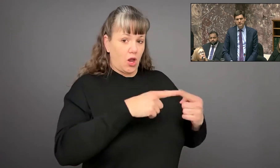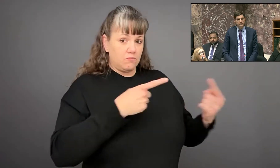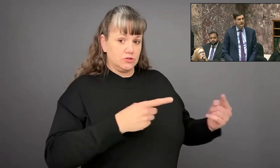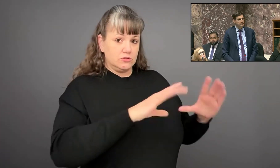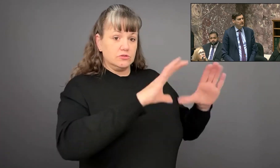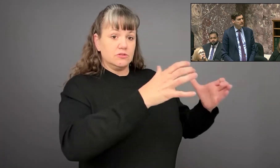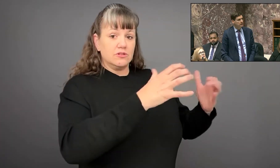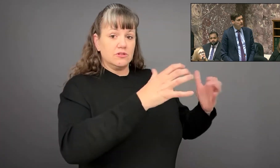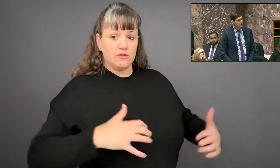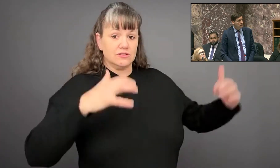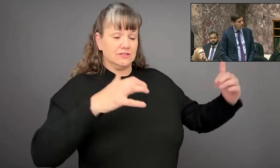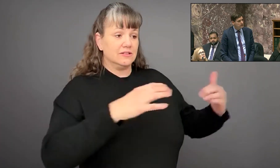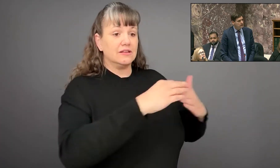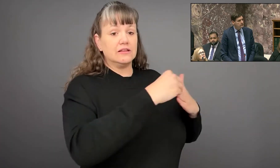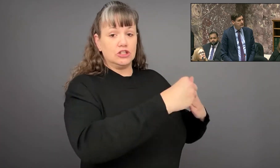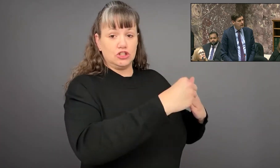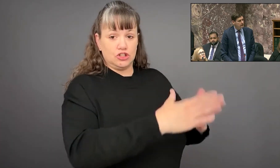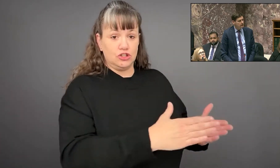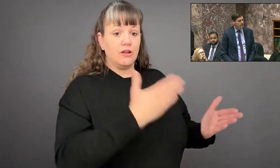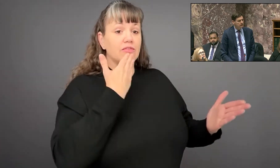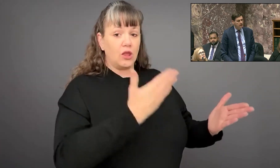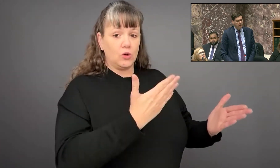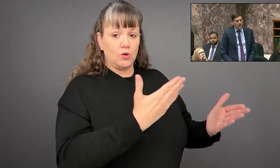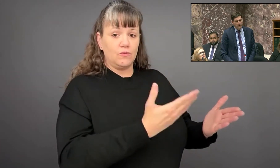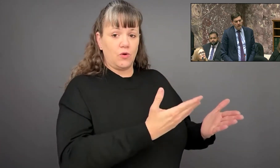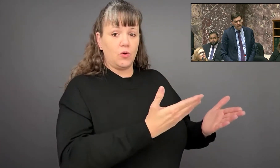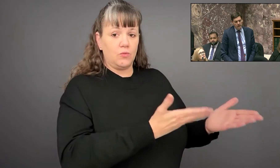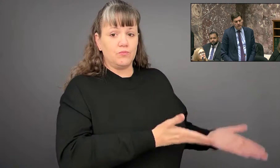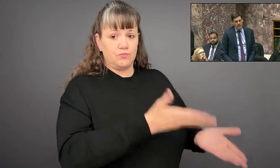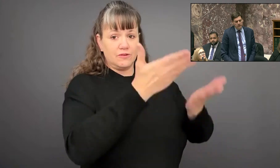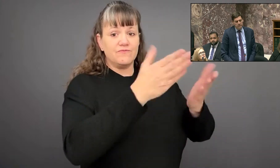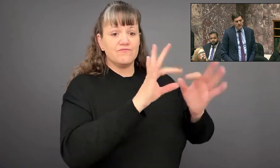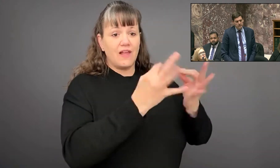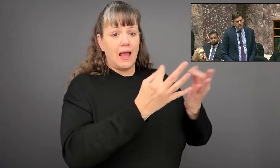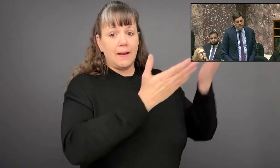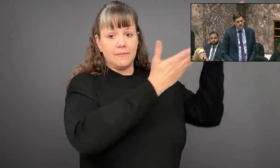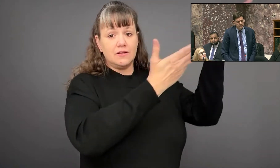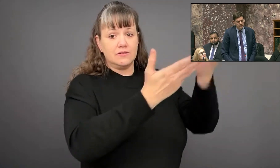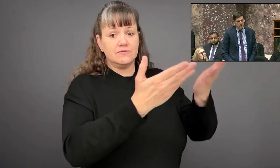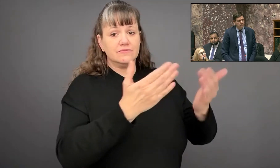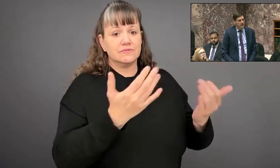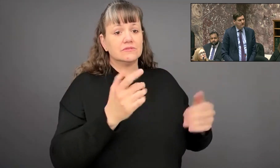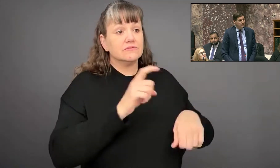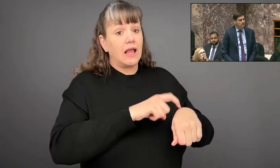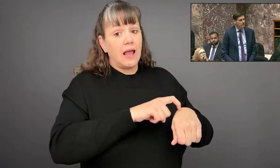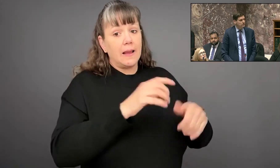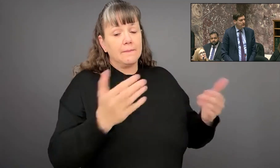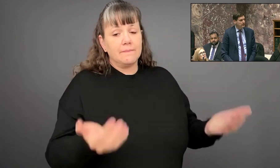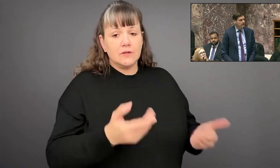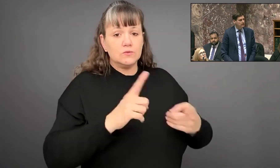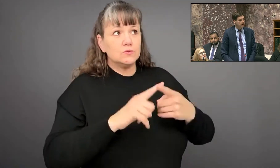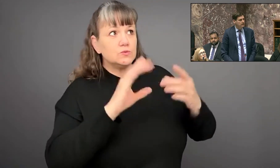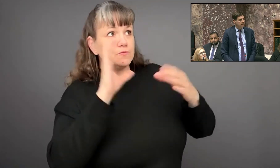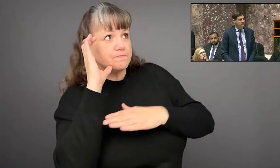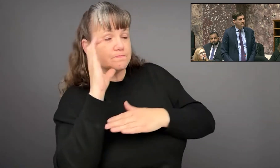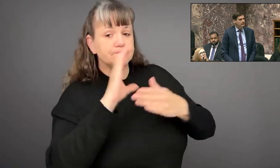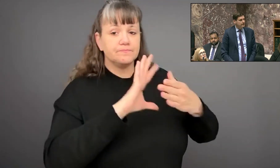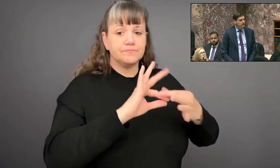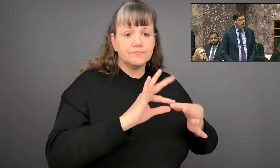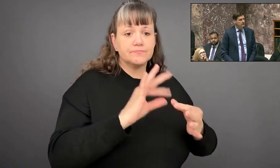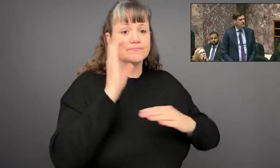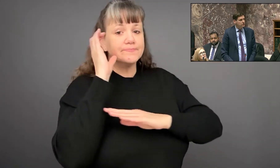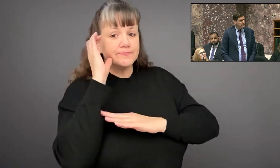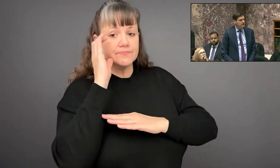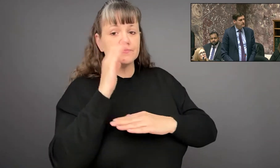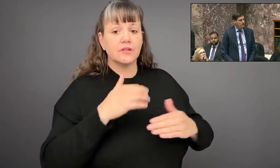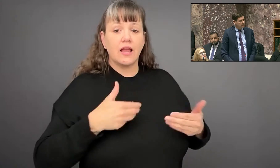the opportunity to be heard here today. The Minister has outlined the frustrating